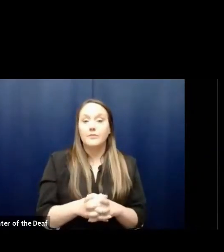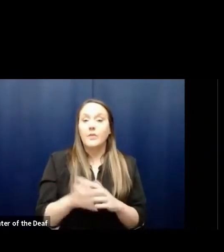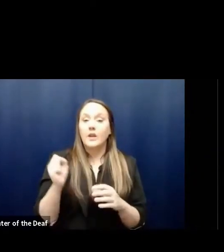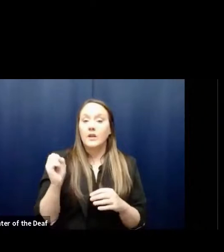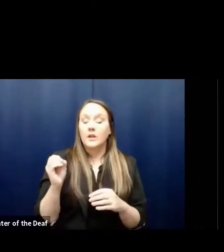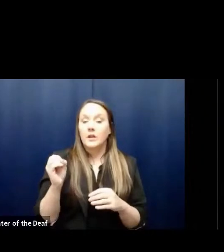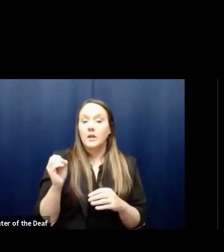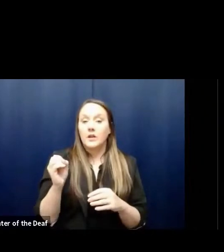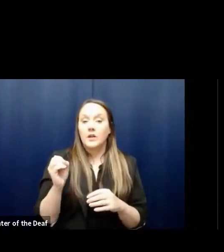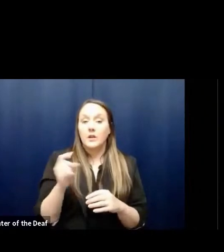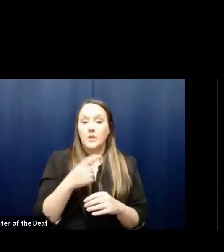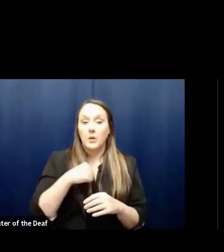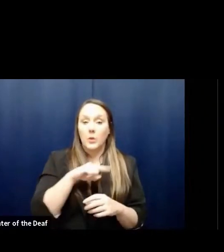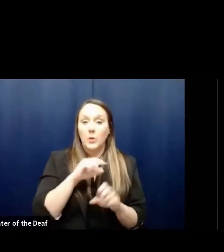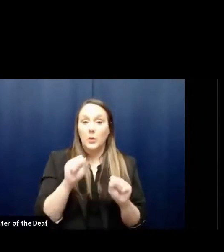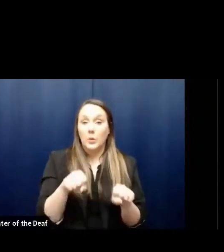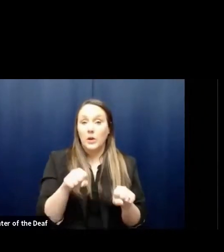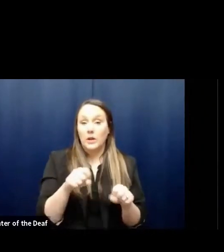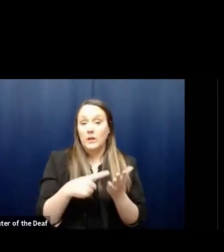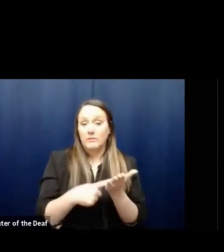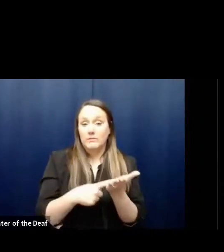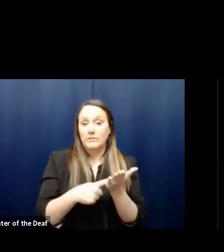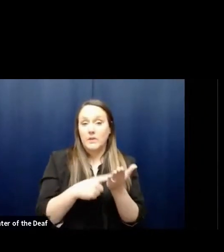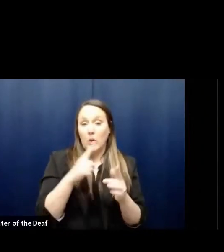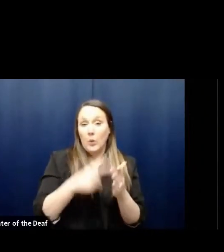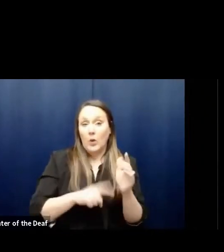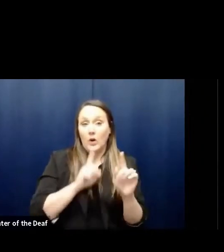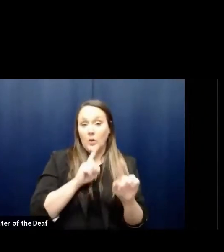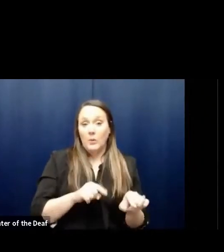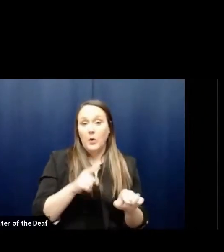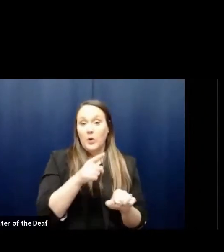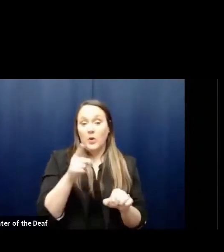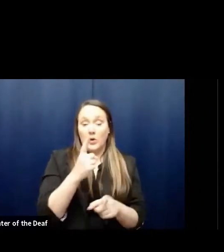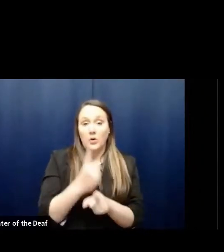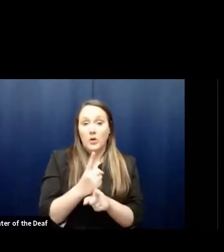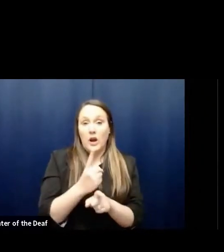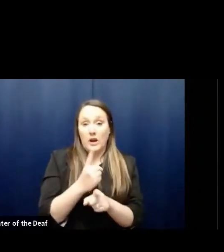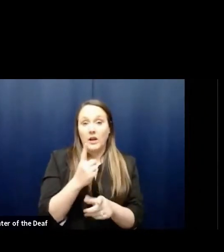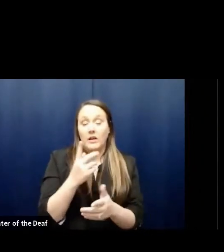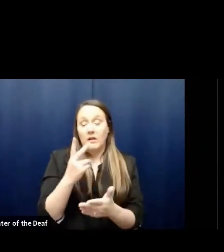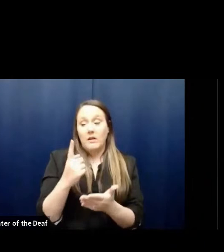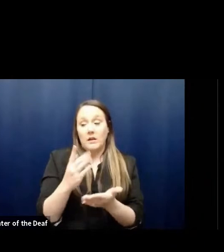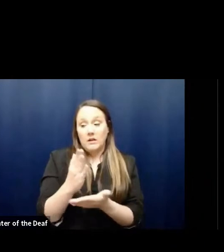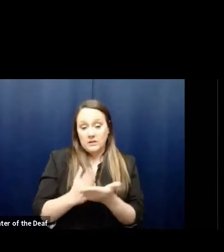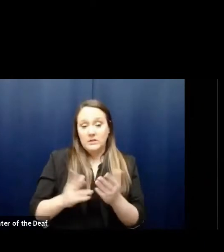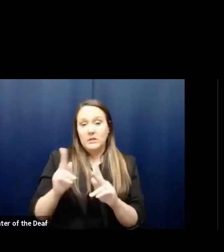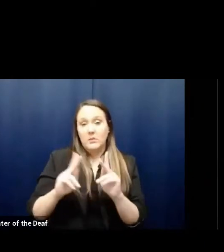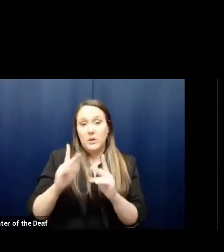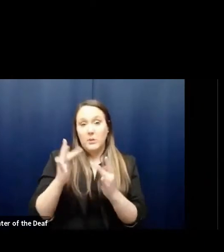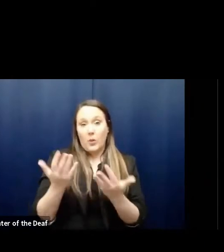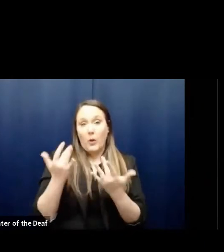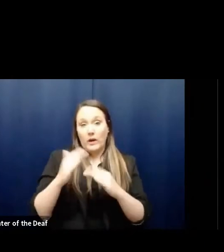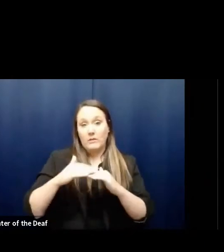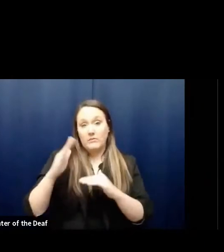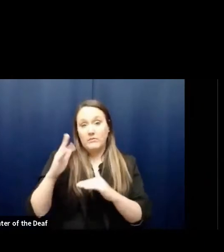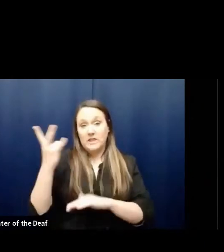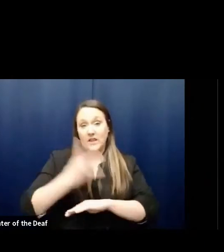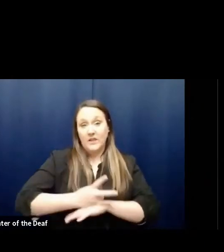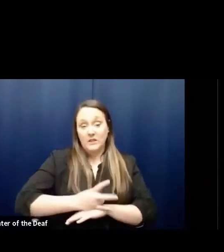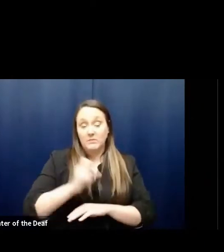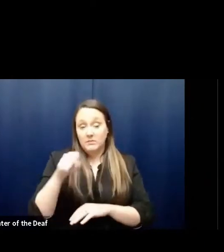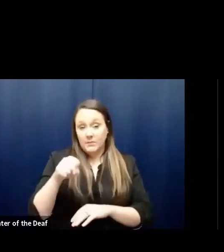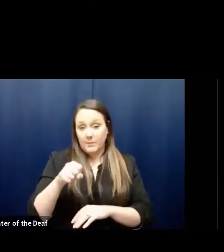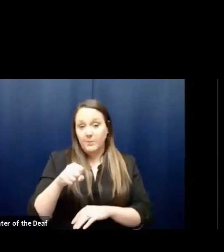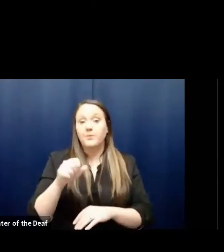So we can talk about what we report out, and you're absolutely correct. There are people that are waiting more than 7 days. Absolutely.